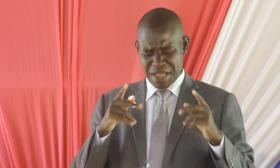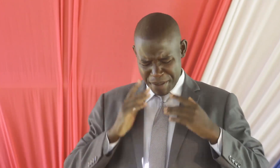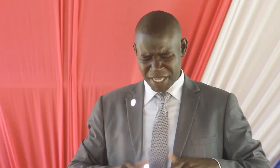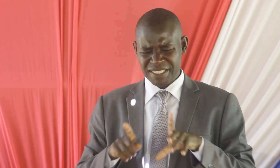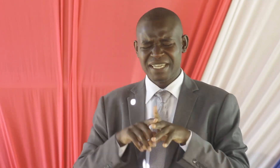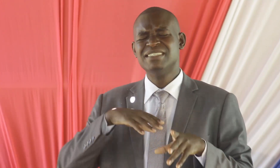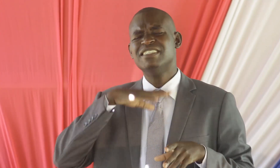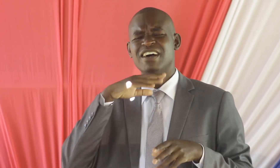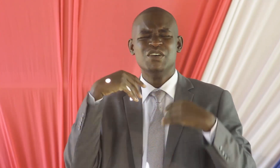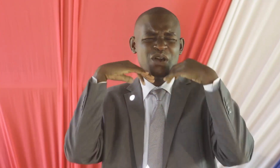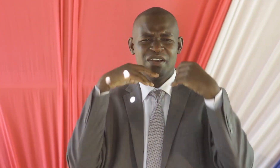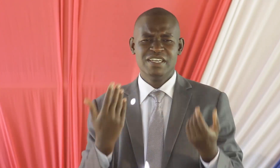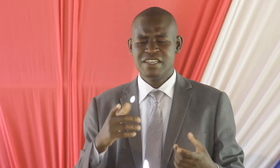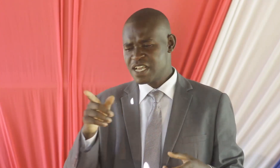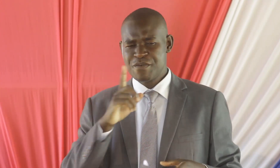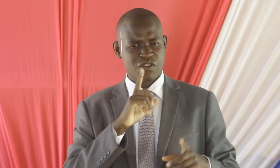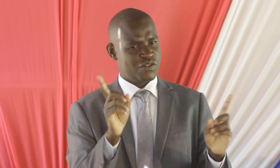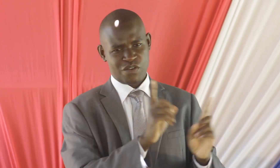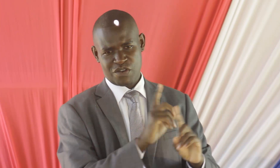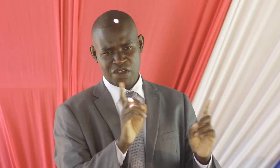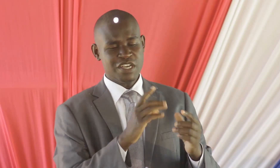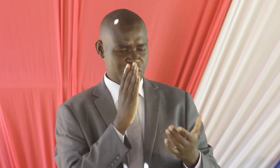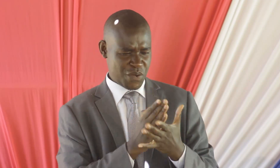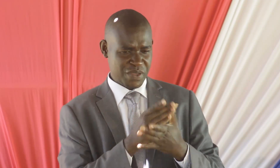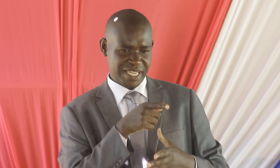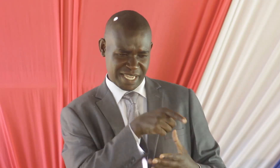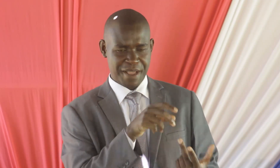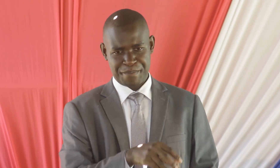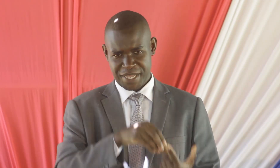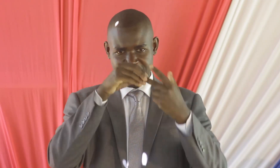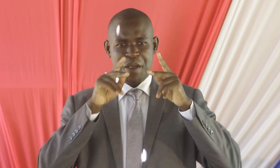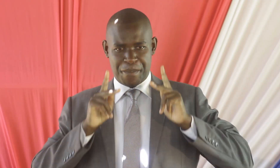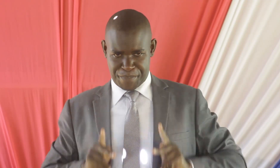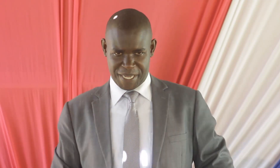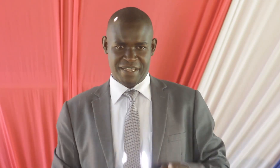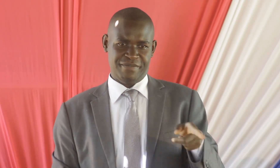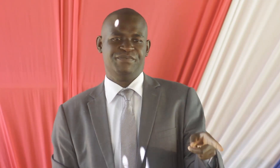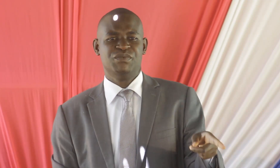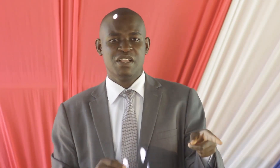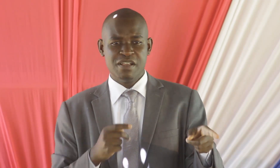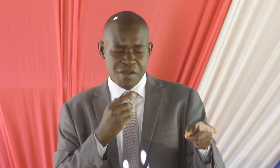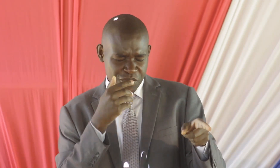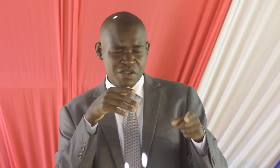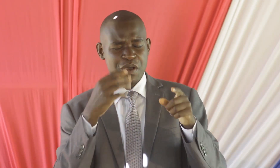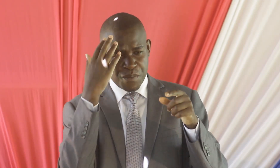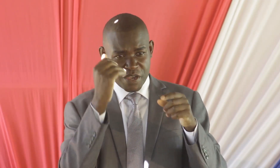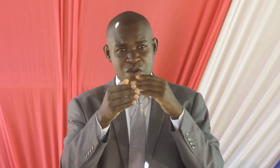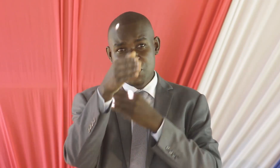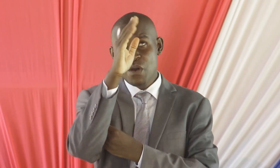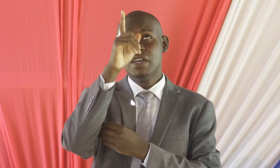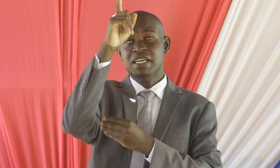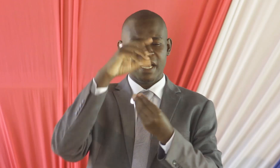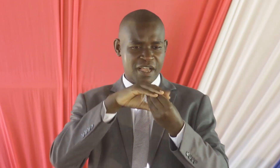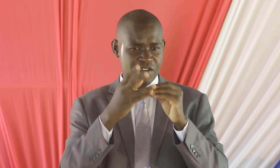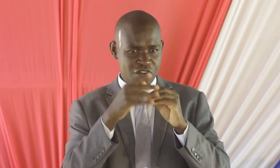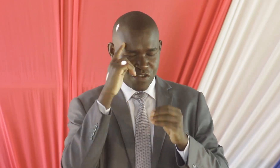but it was not that important. He was like a dead, he was like unto a dead dog. That is what he